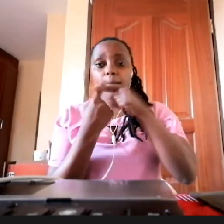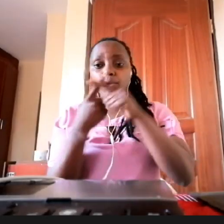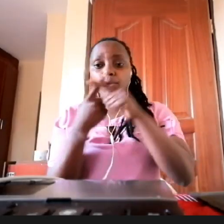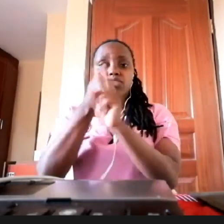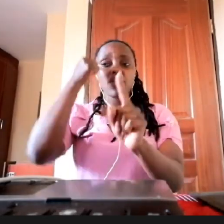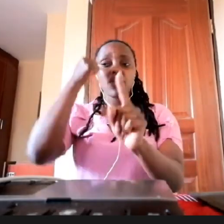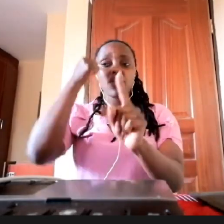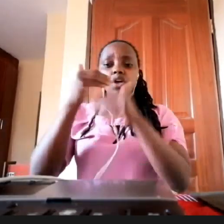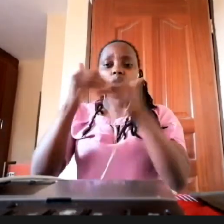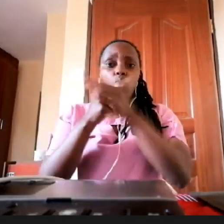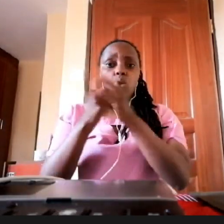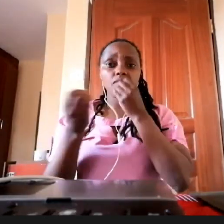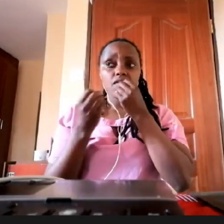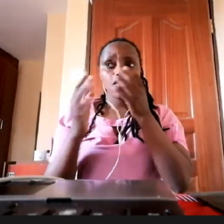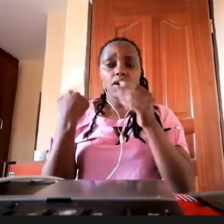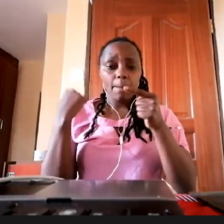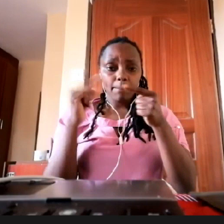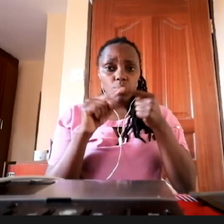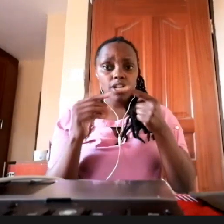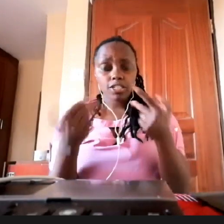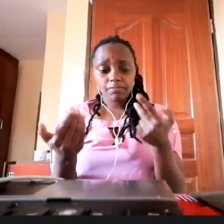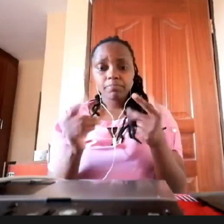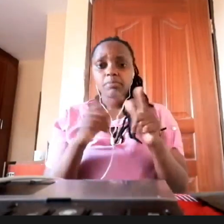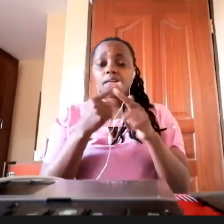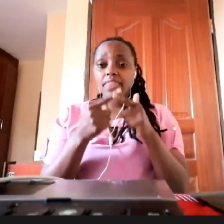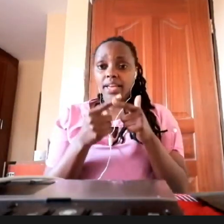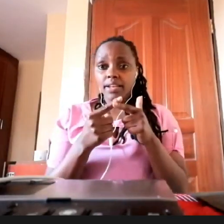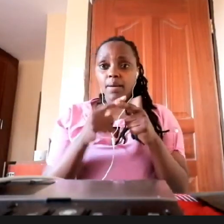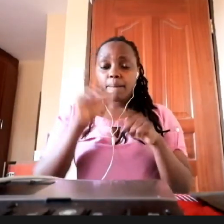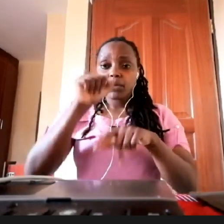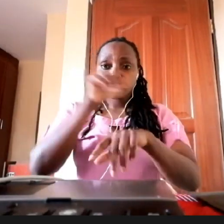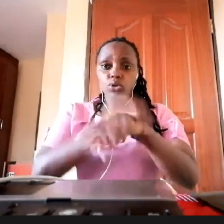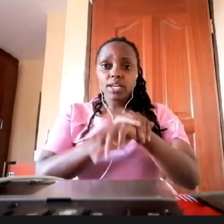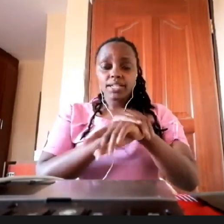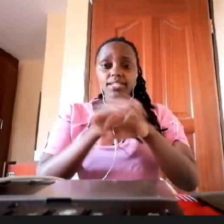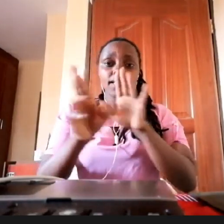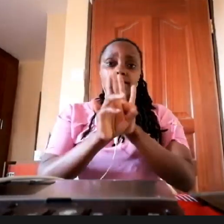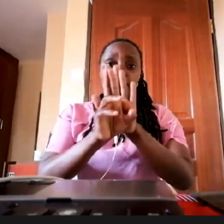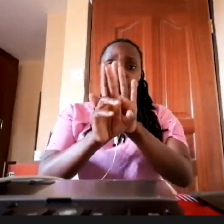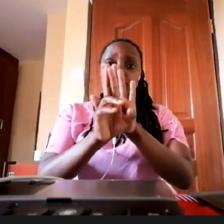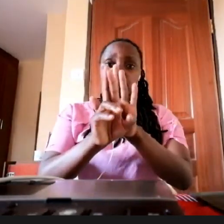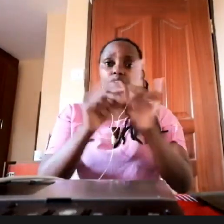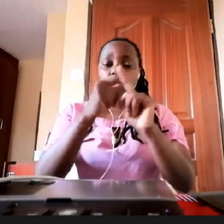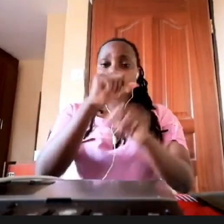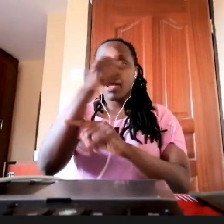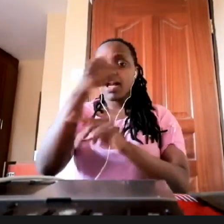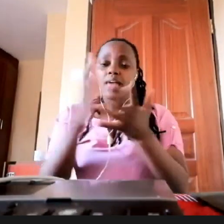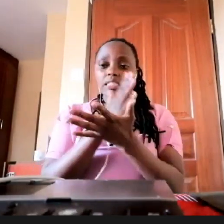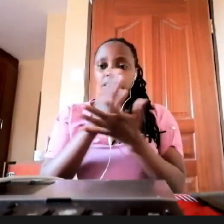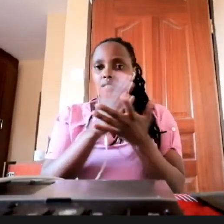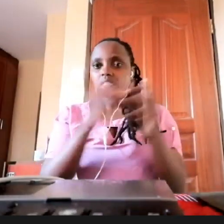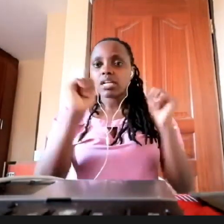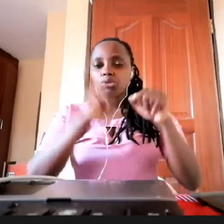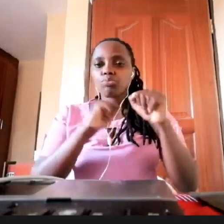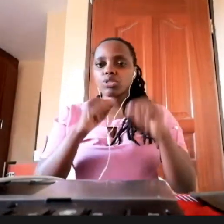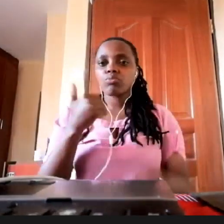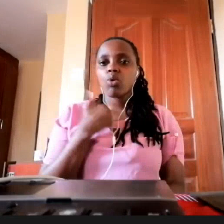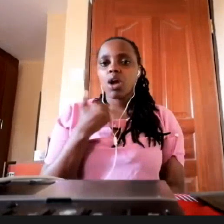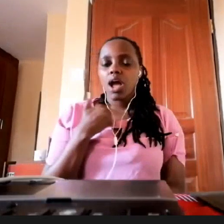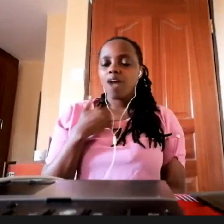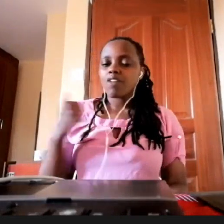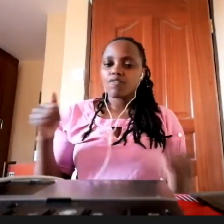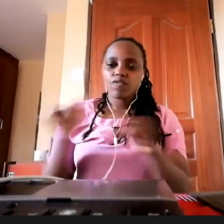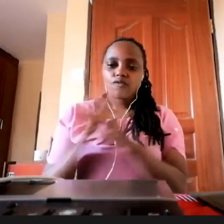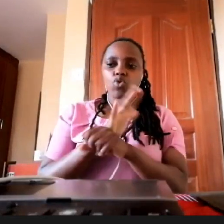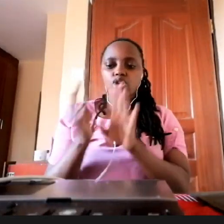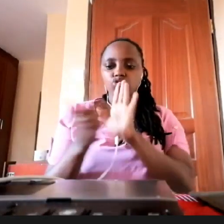this information, first of all, and then you get representation from other sectors and you're able to have a complete picture